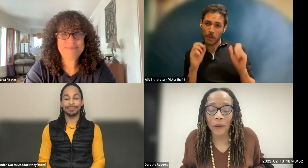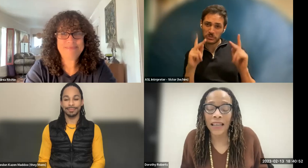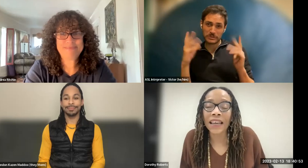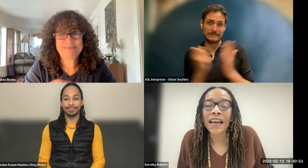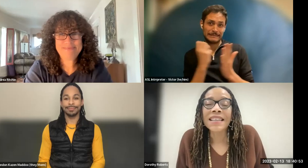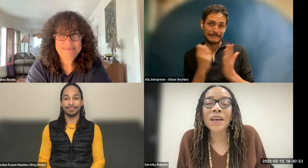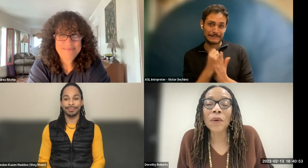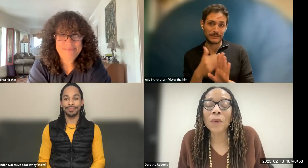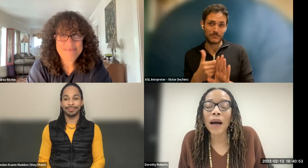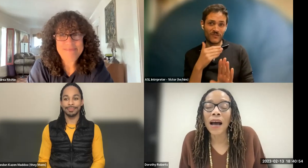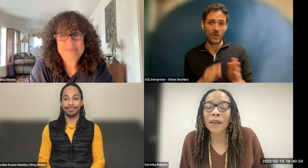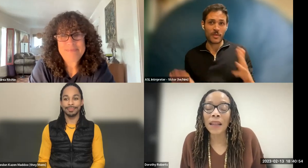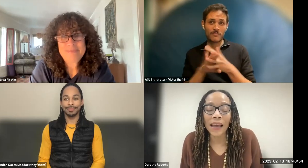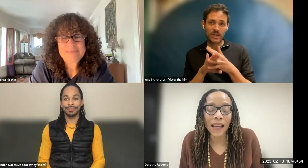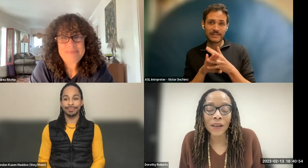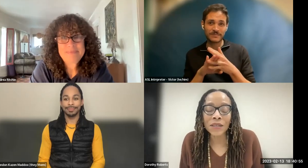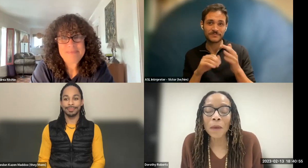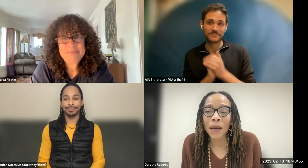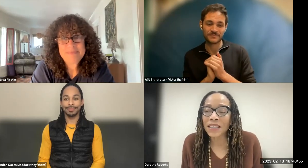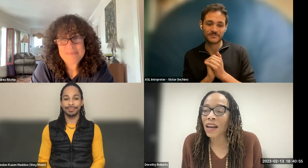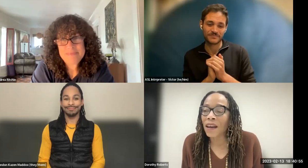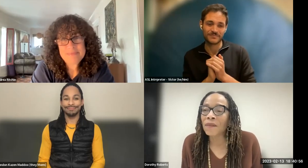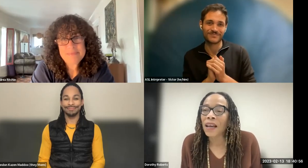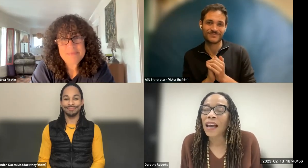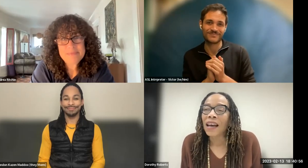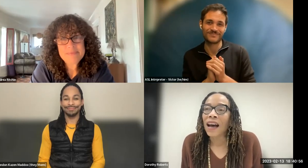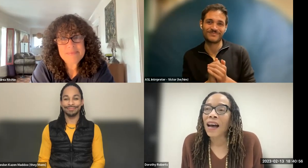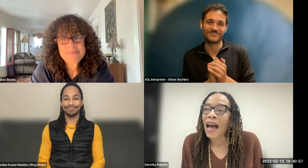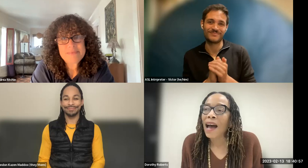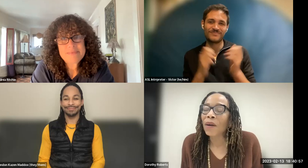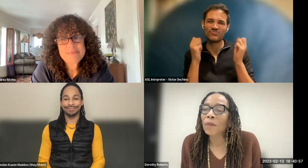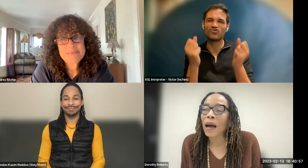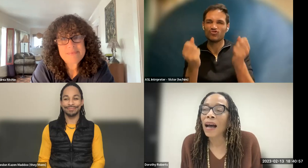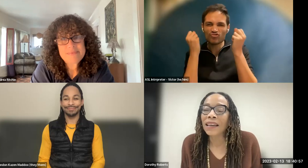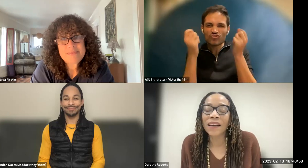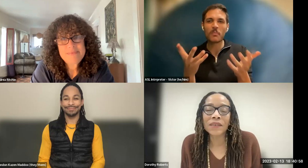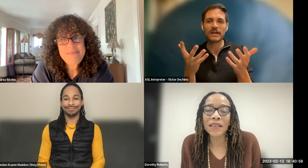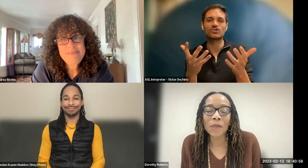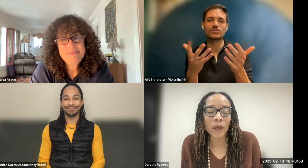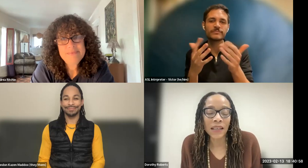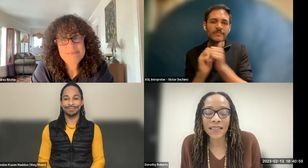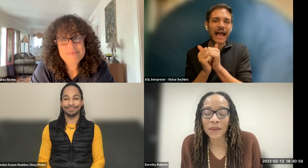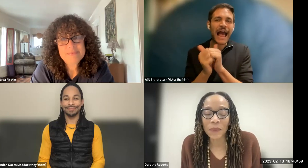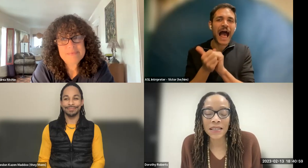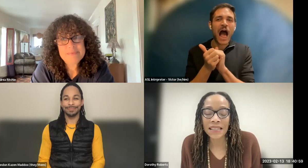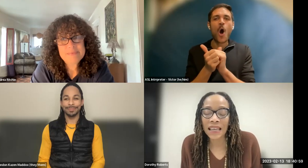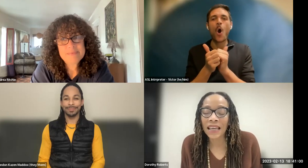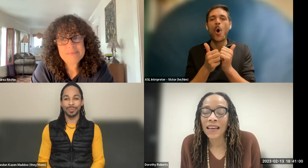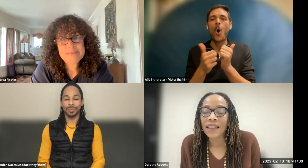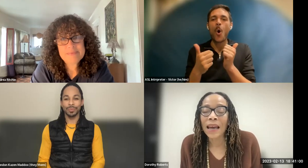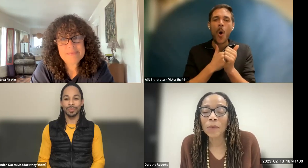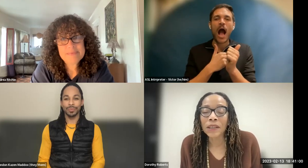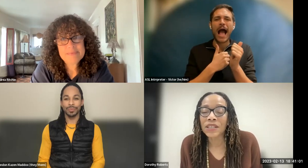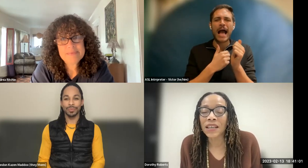before the break. So, so much of how I and others I'm organizing with